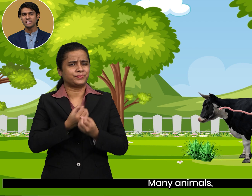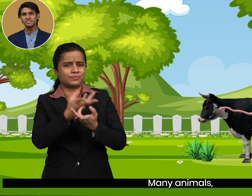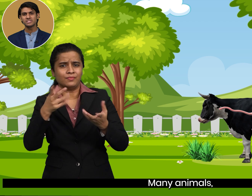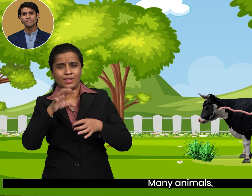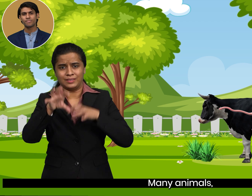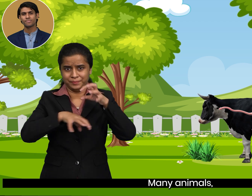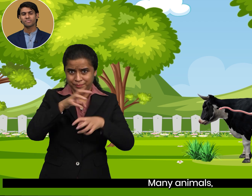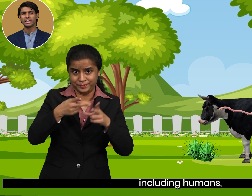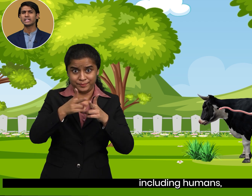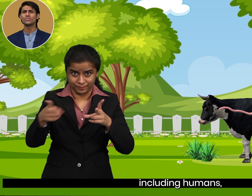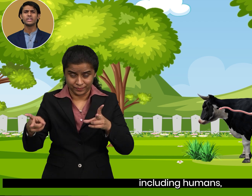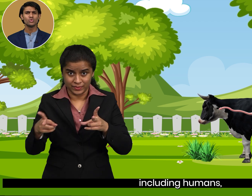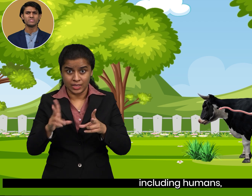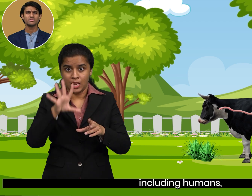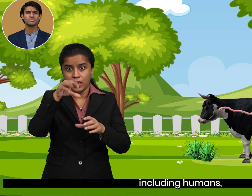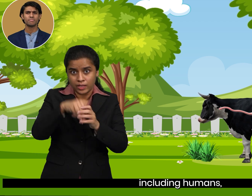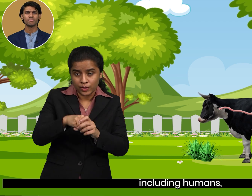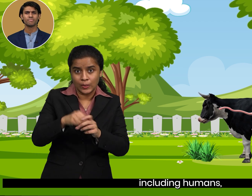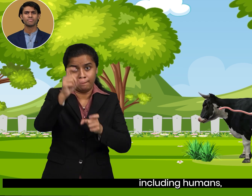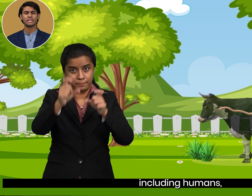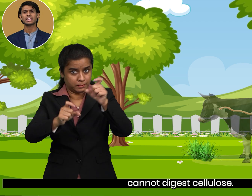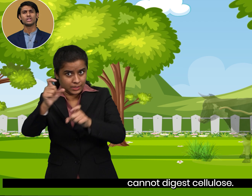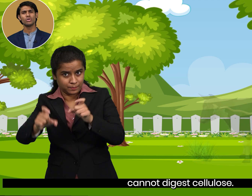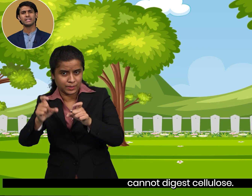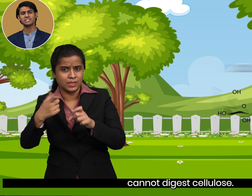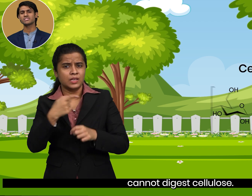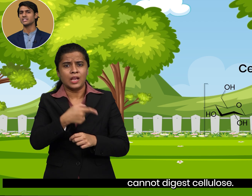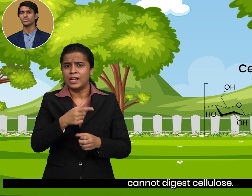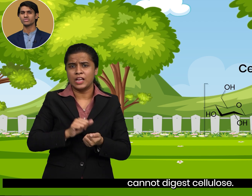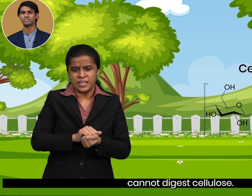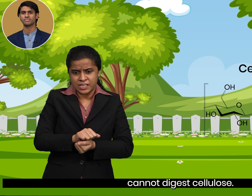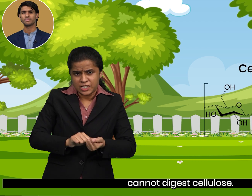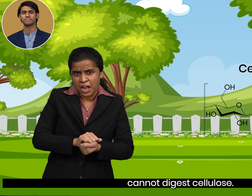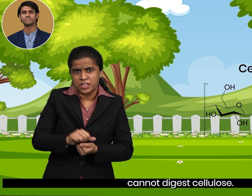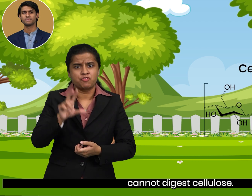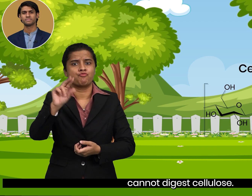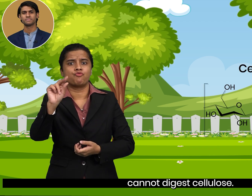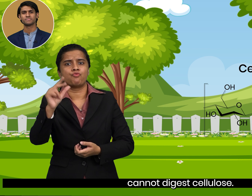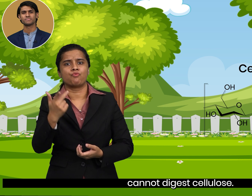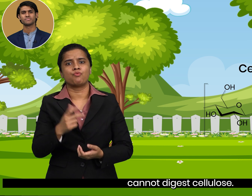Many animals, including humans, cannot digest cellulose.